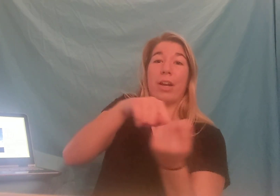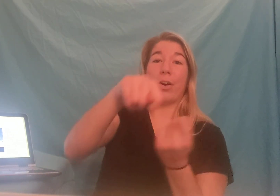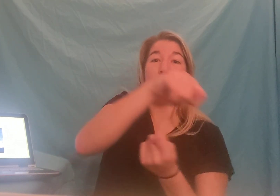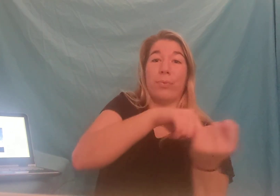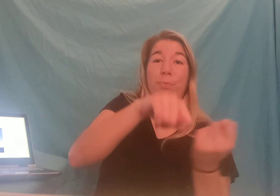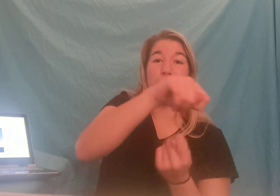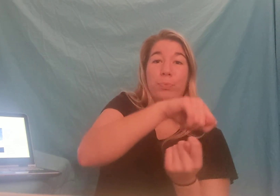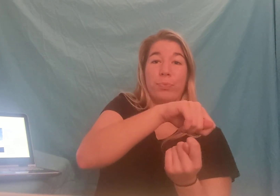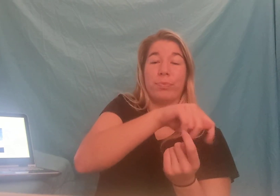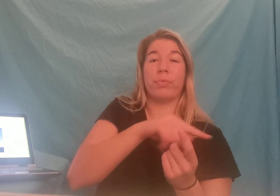Tornado.